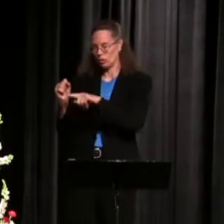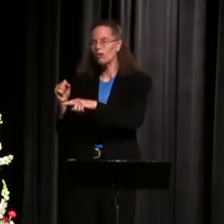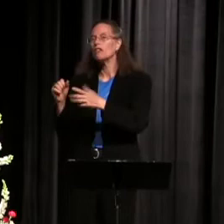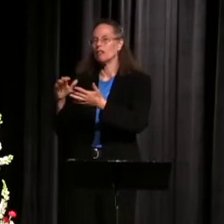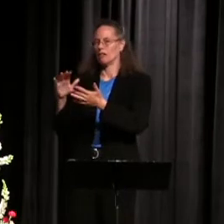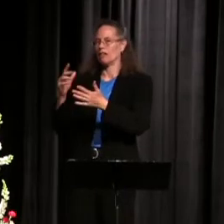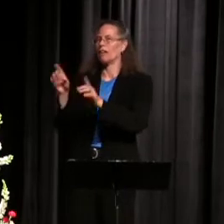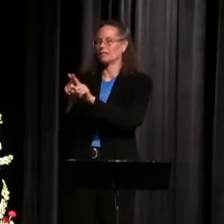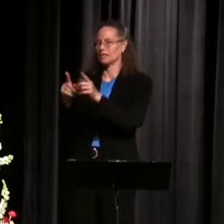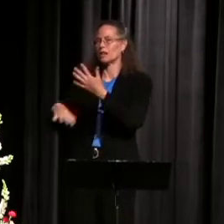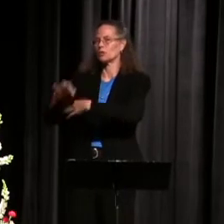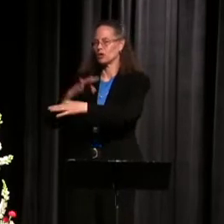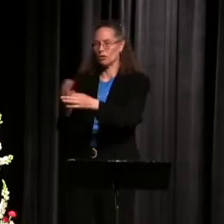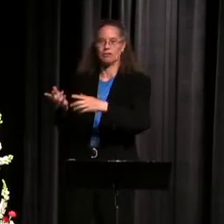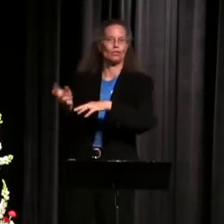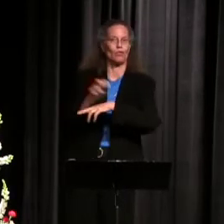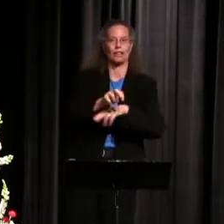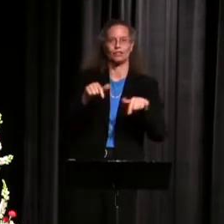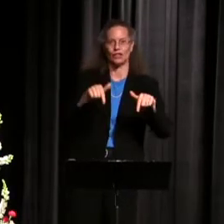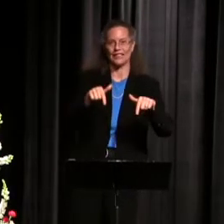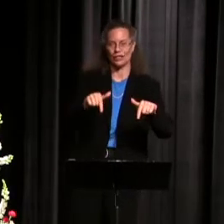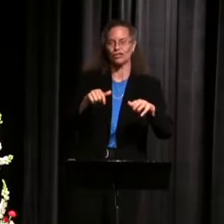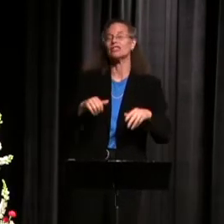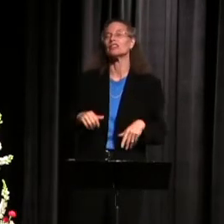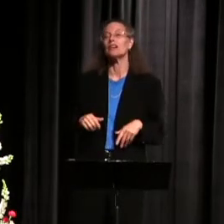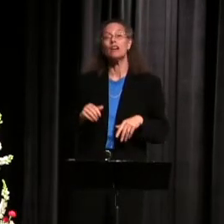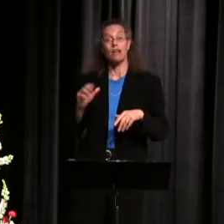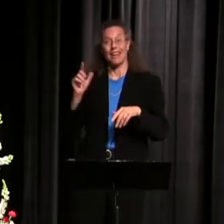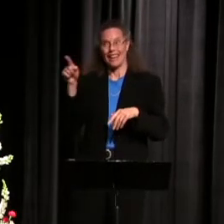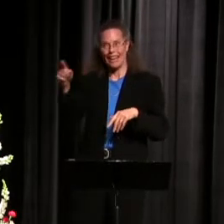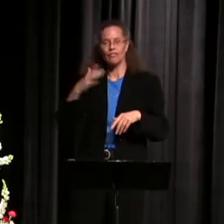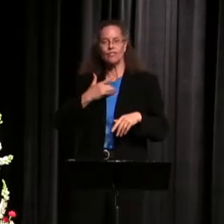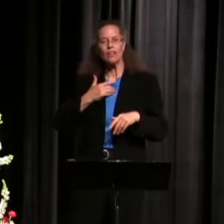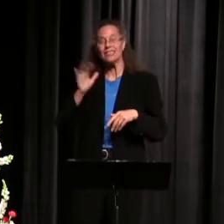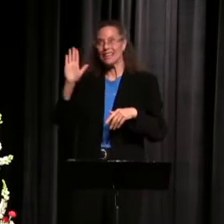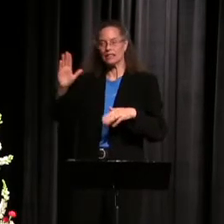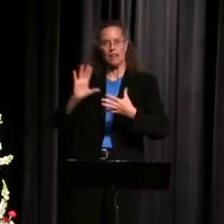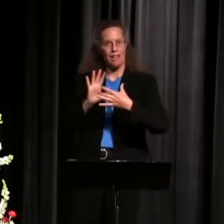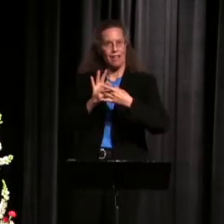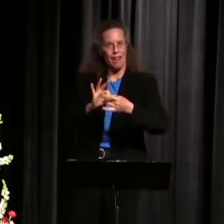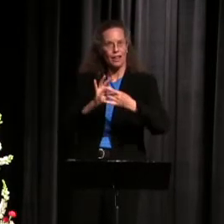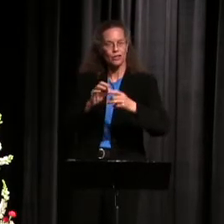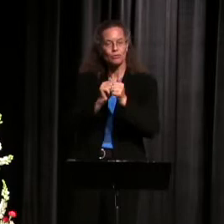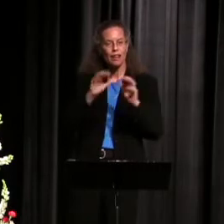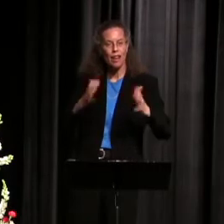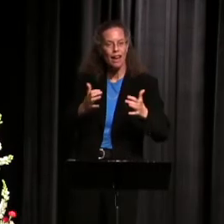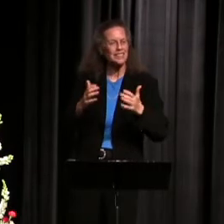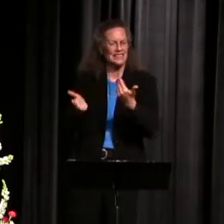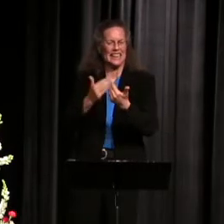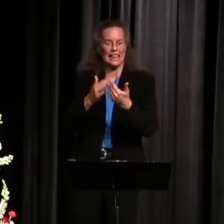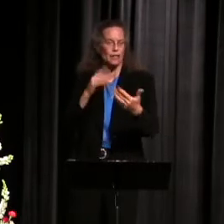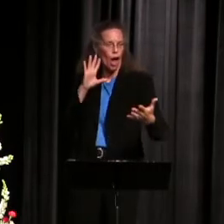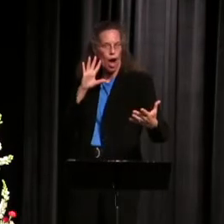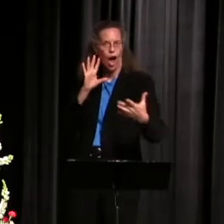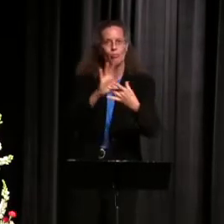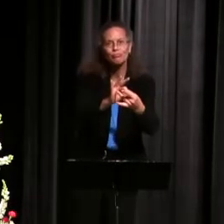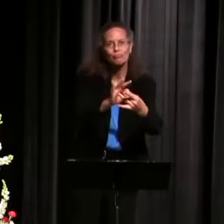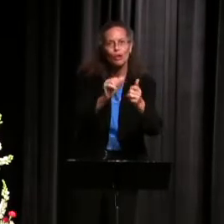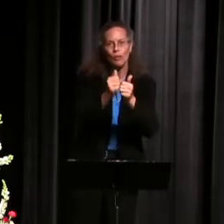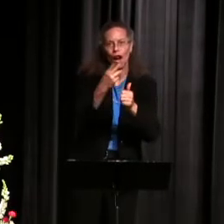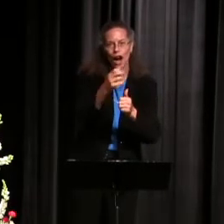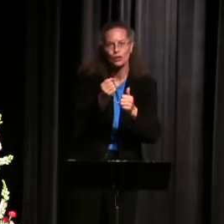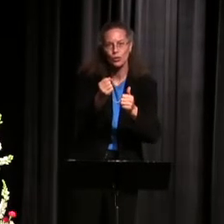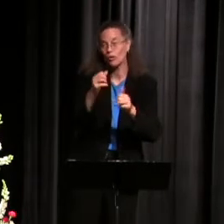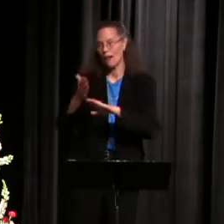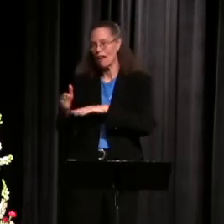year. He feels that the special connections he made with our class were very easily rekindled at the high school. He feels lucky to have been